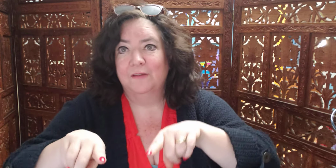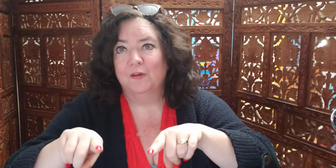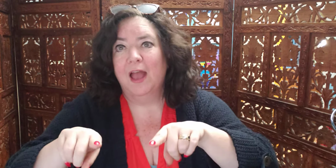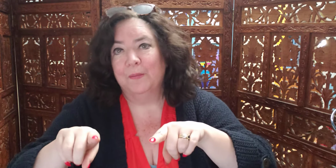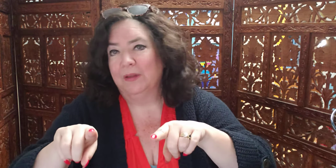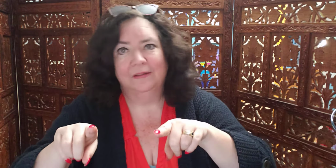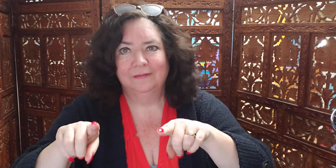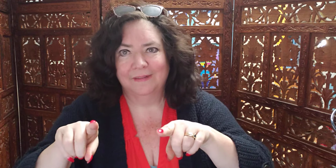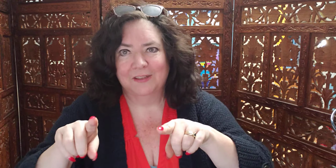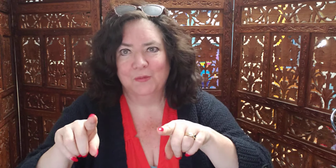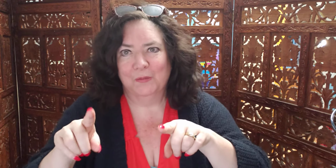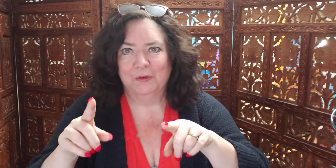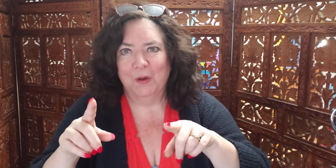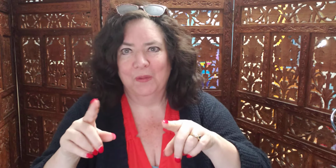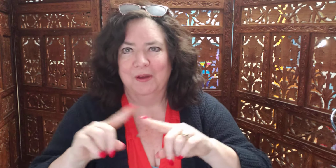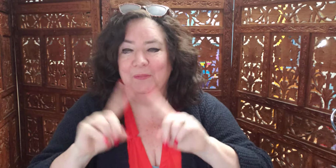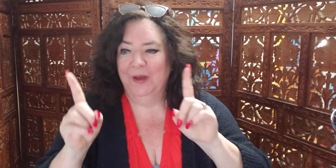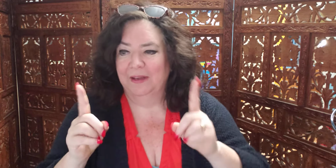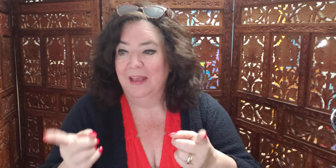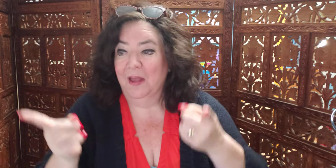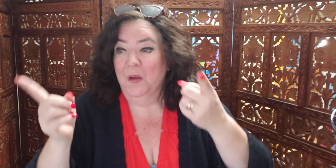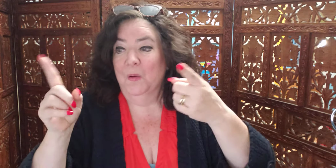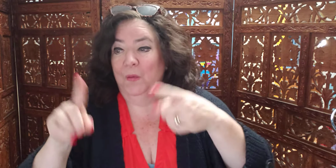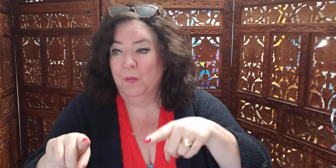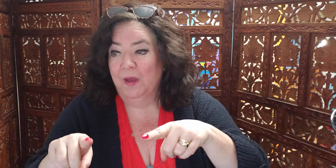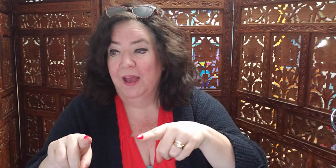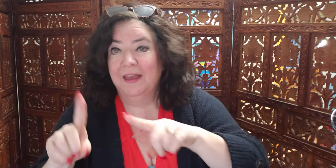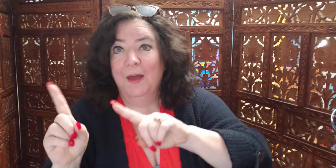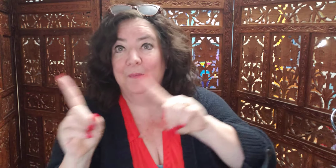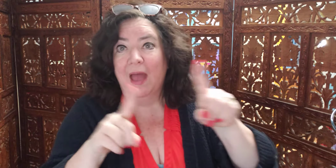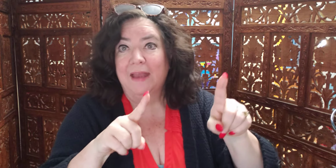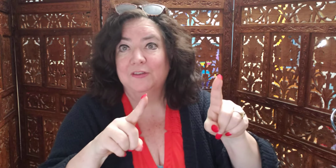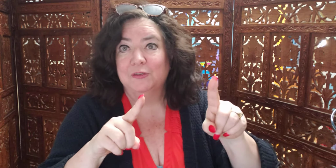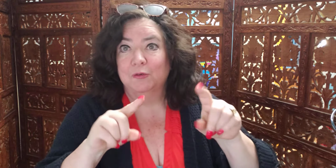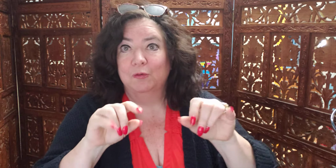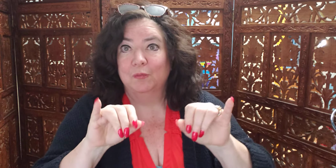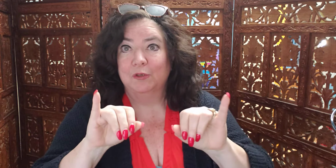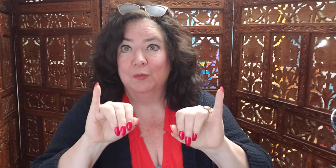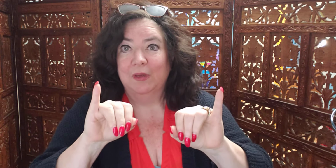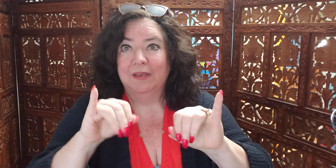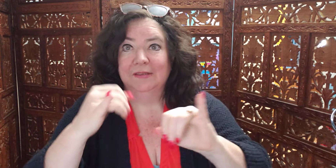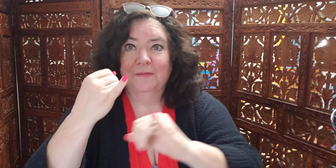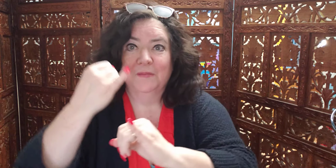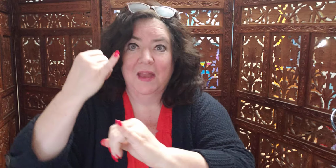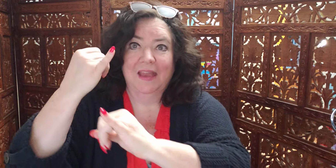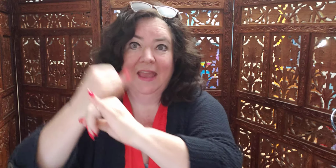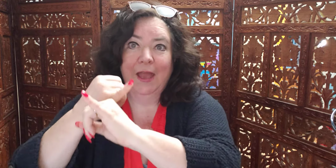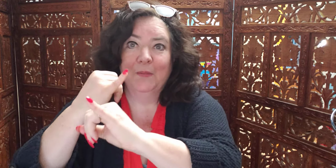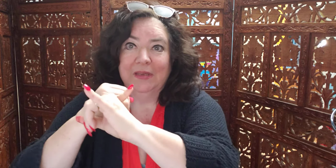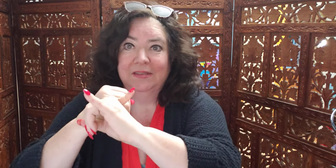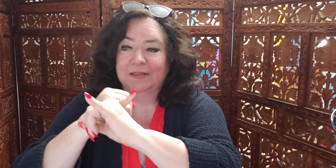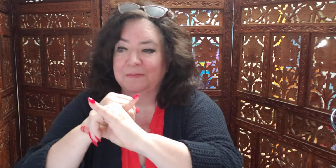for happen. That's what would go there. But when I got back to, put your pinkies up, campus,